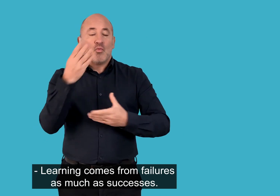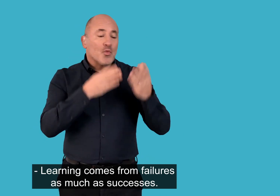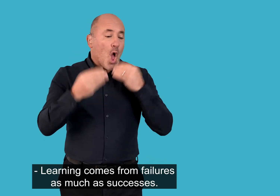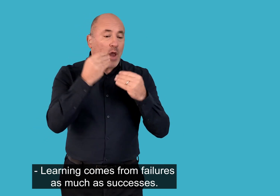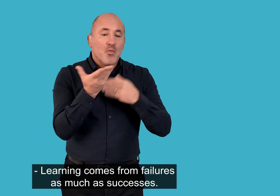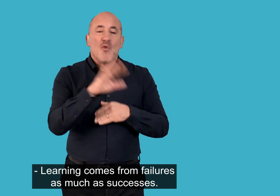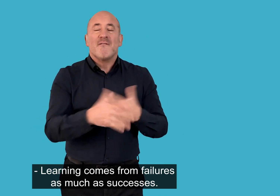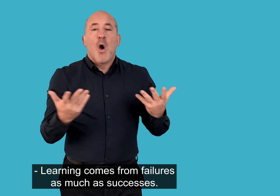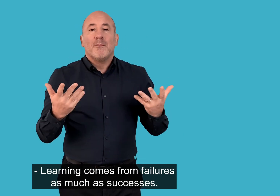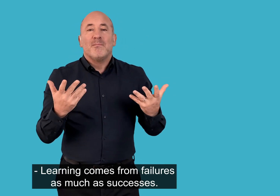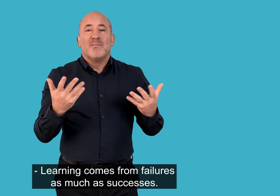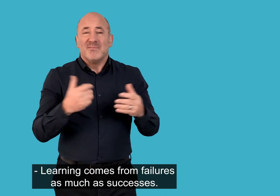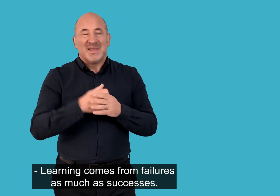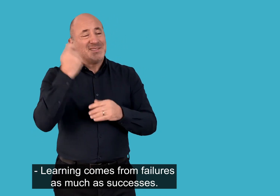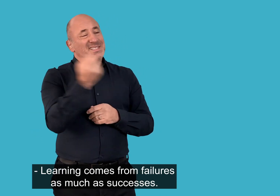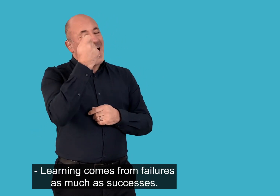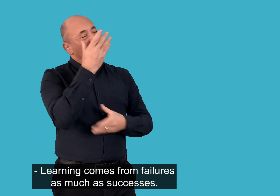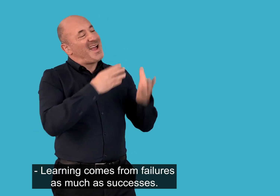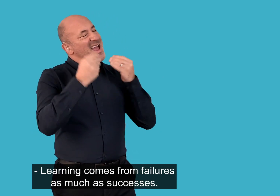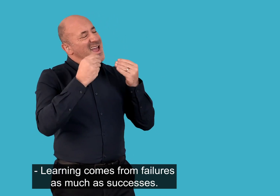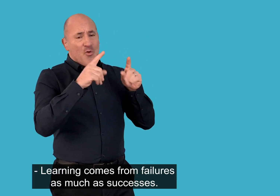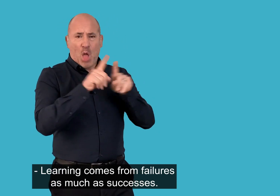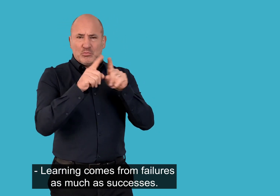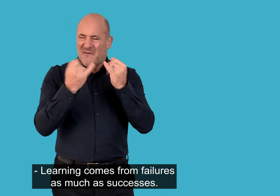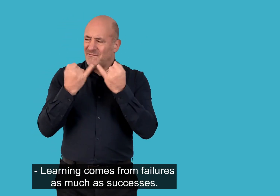Learning comes from failures as much as successes.